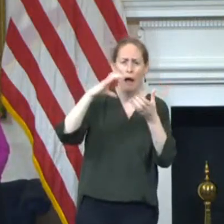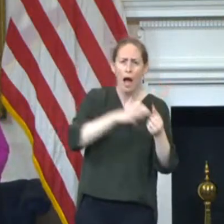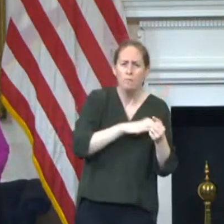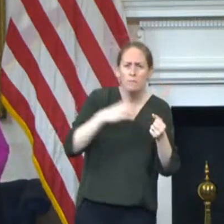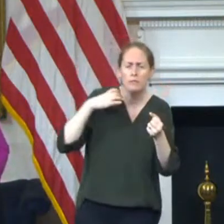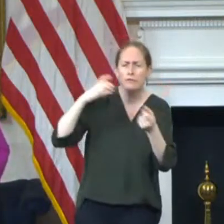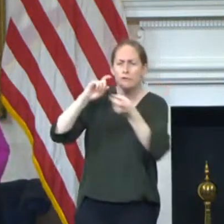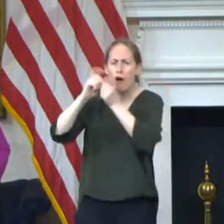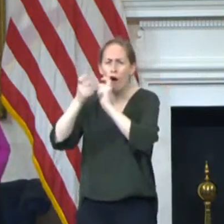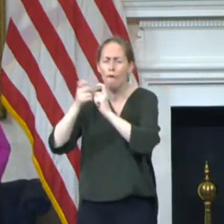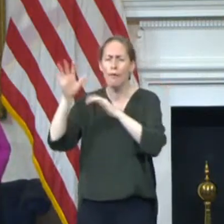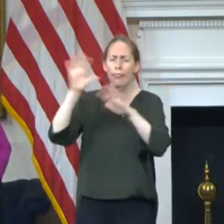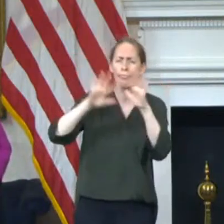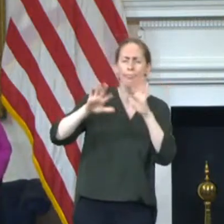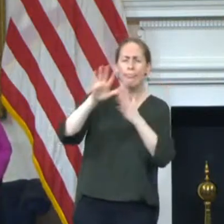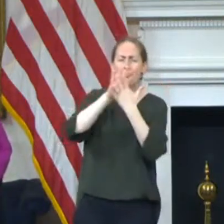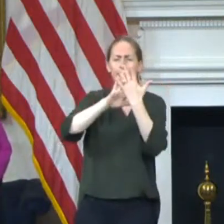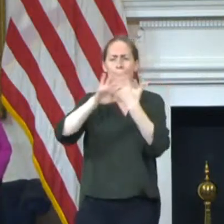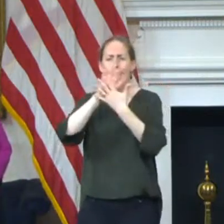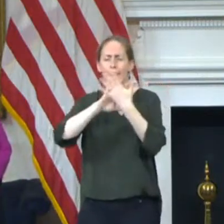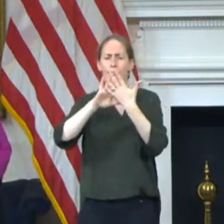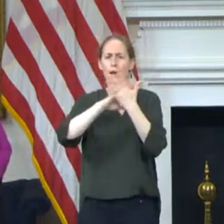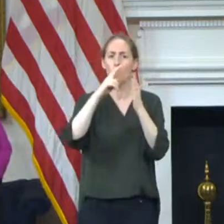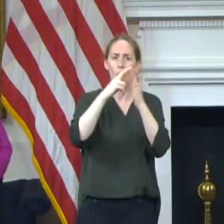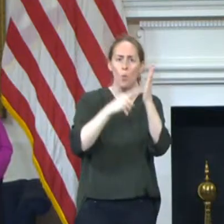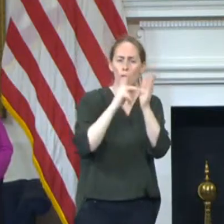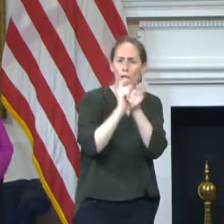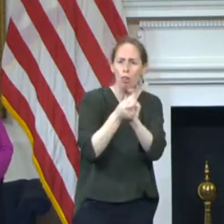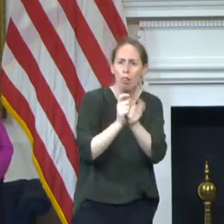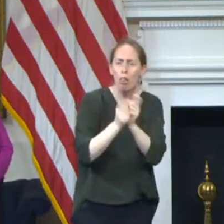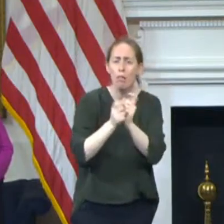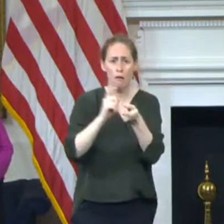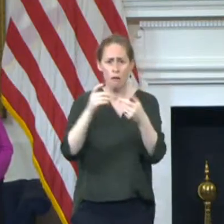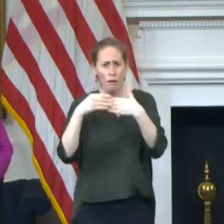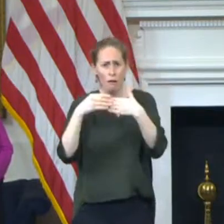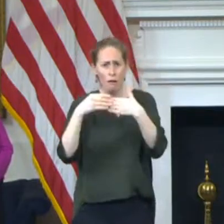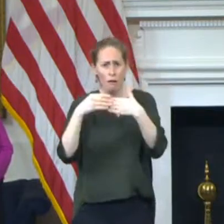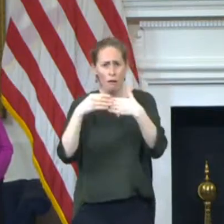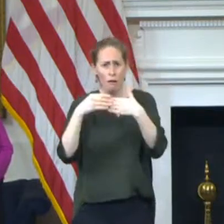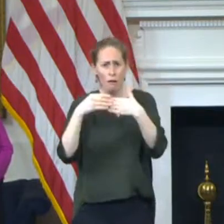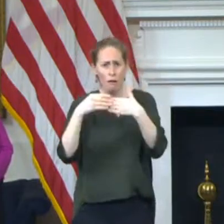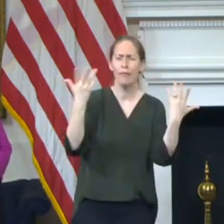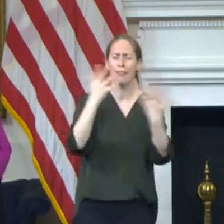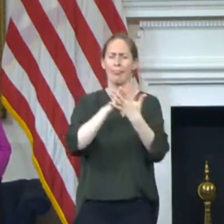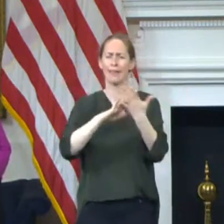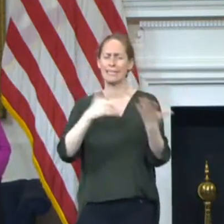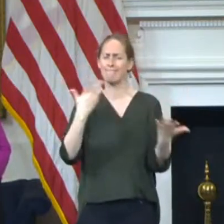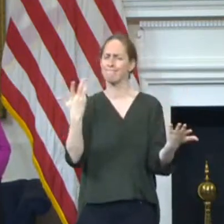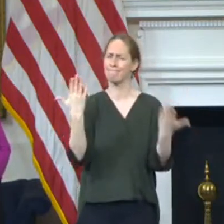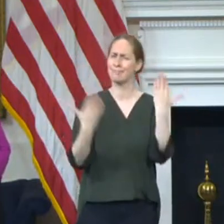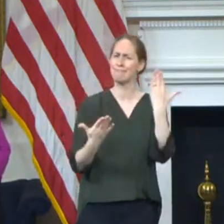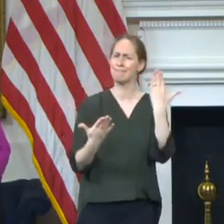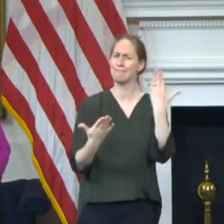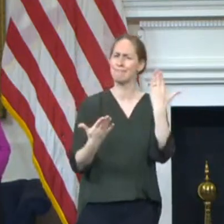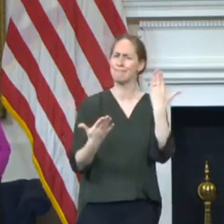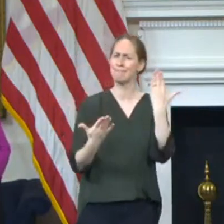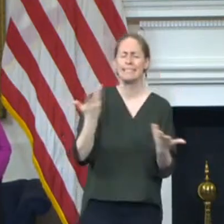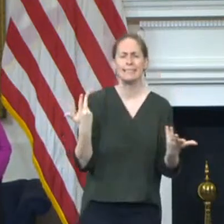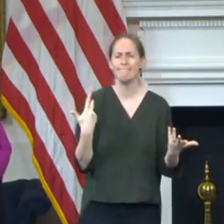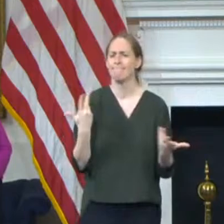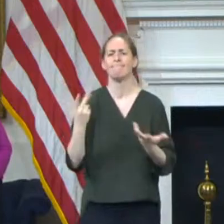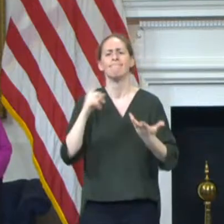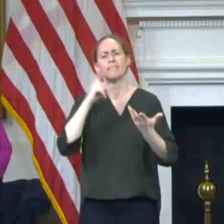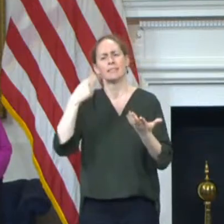that the administration might change some regs to say we're going to give you some flexibility. There were reports by some of you, and there was